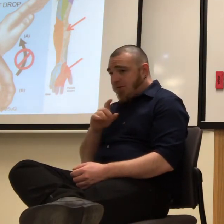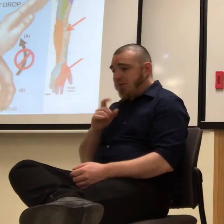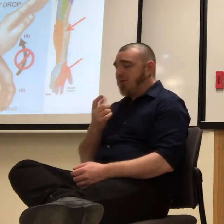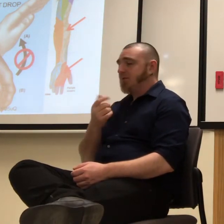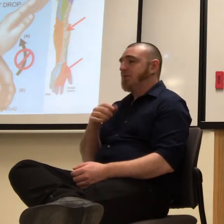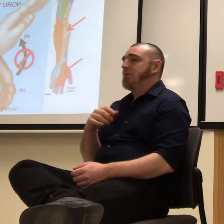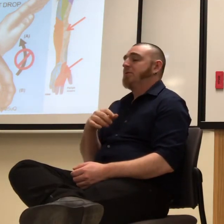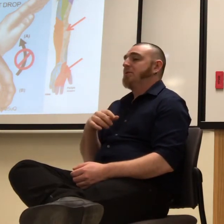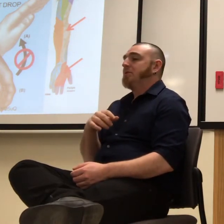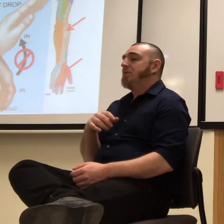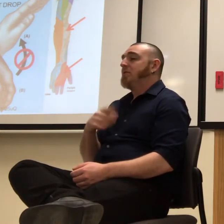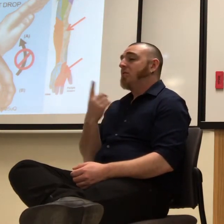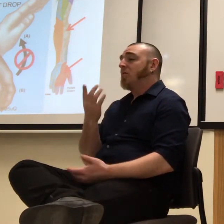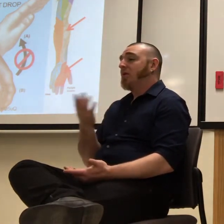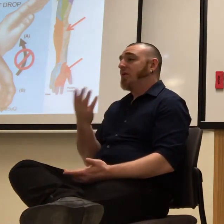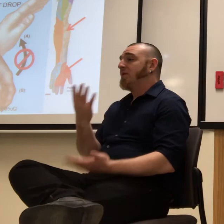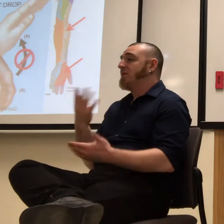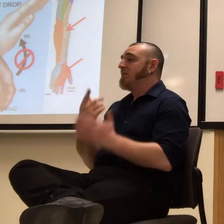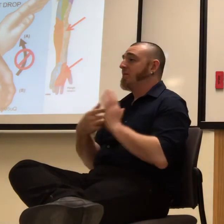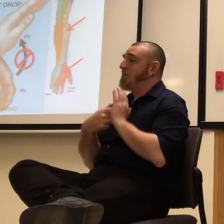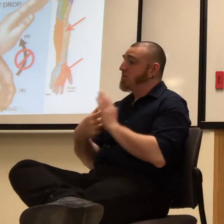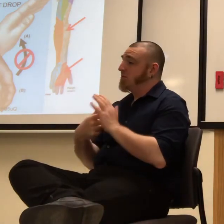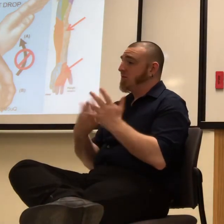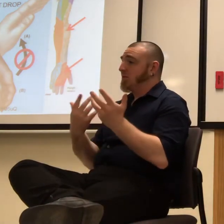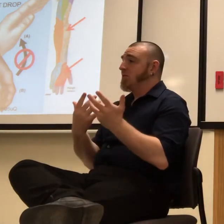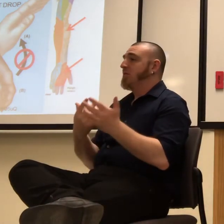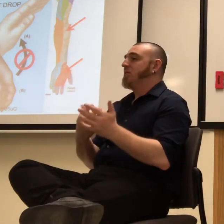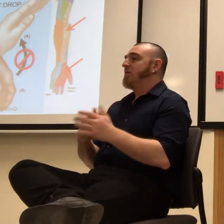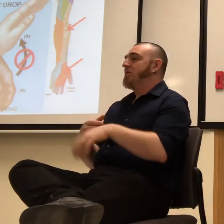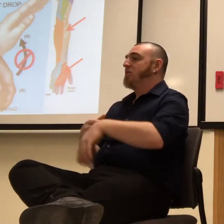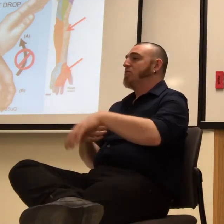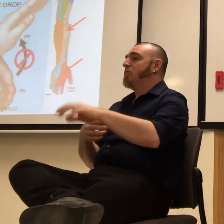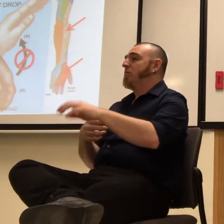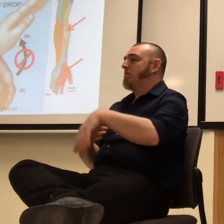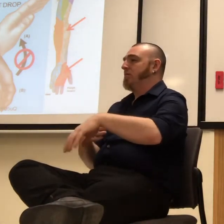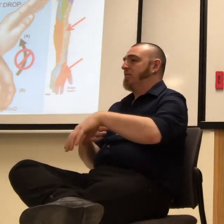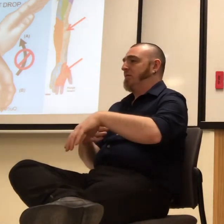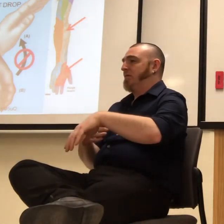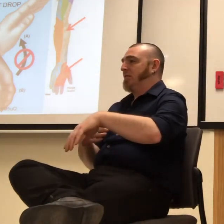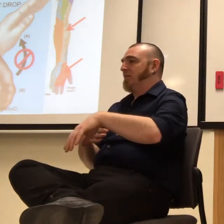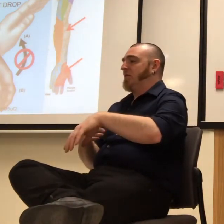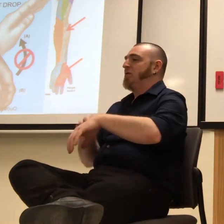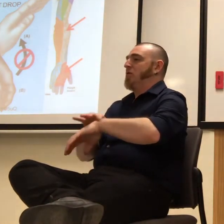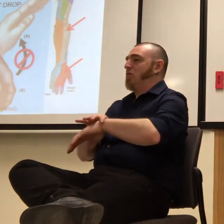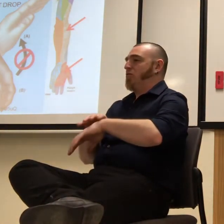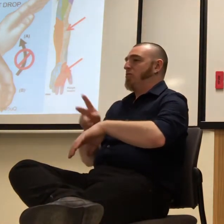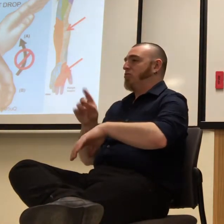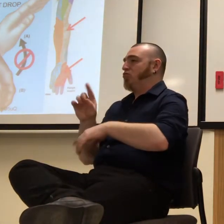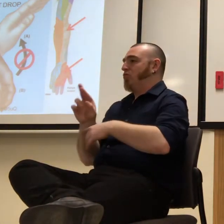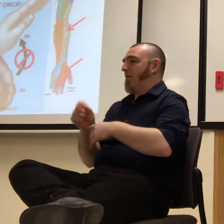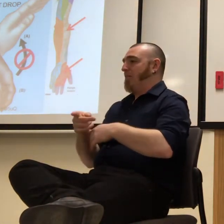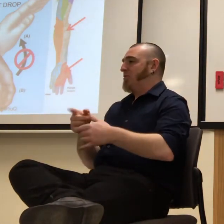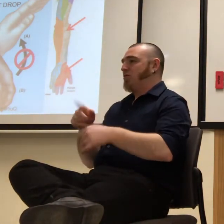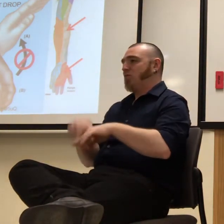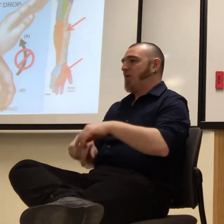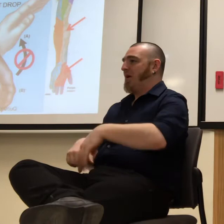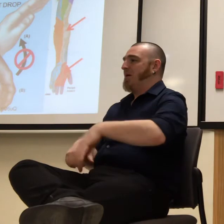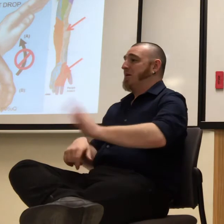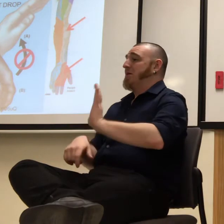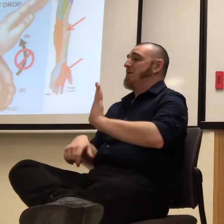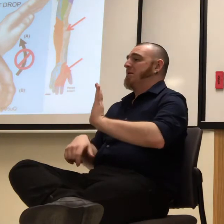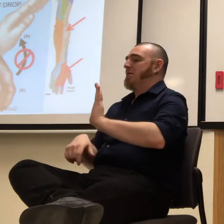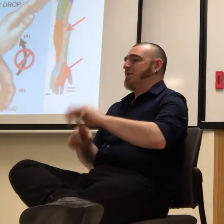One of the things that might present is wrist drop, okay? Where you have an inability